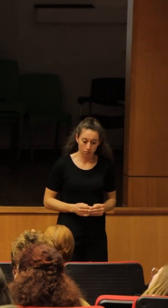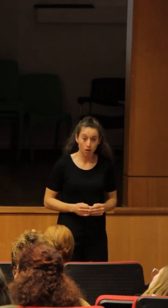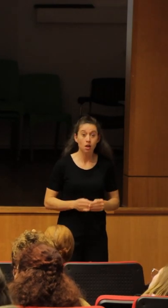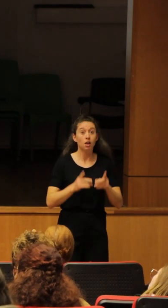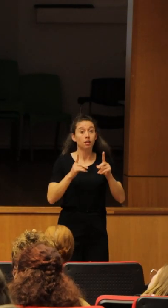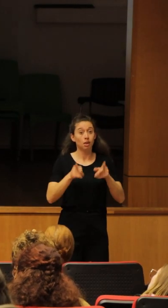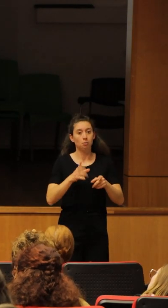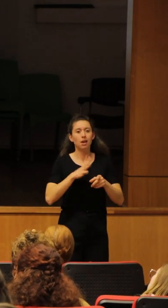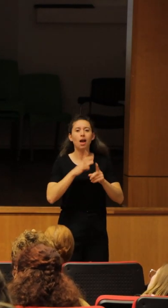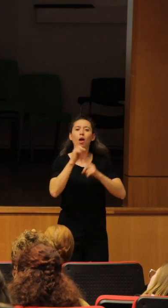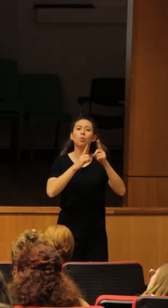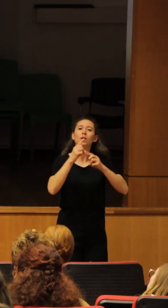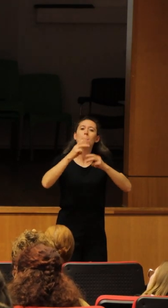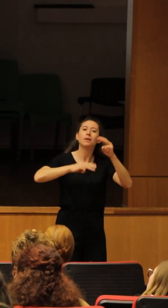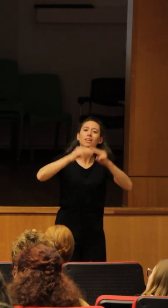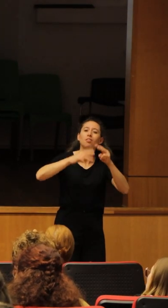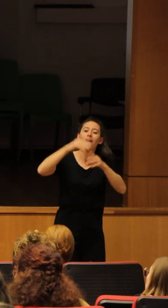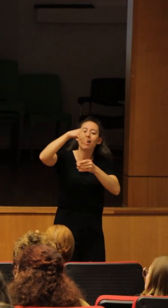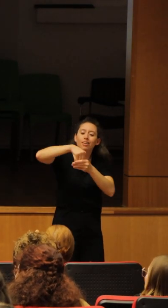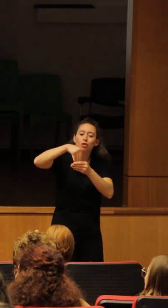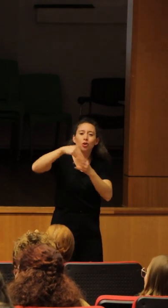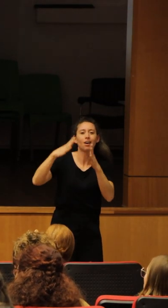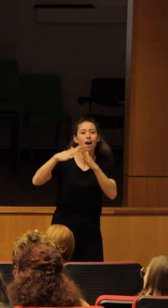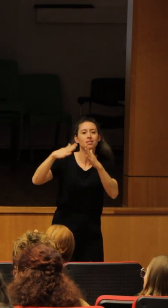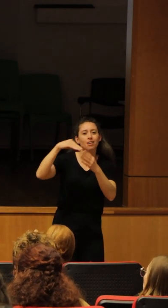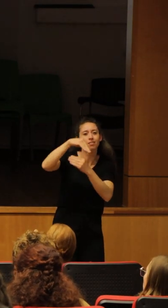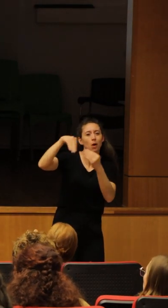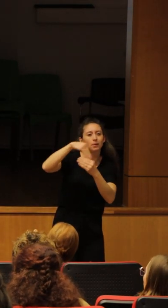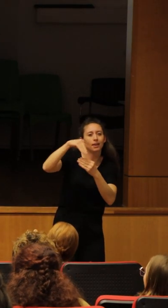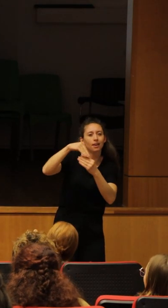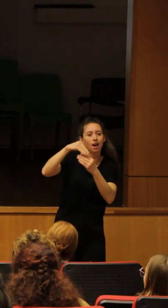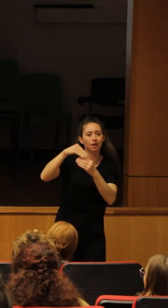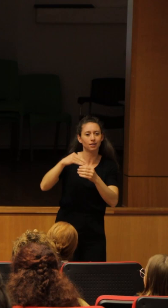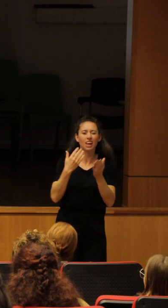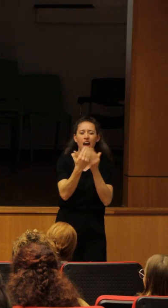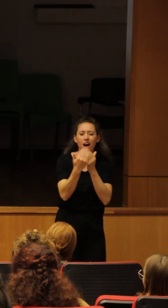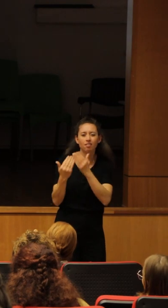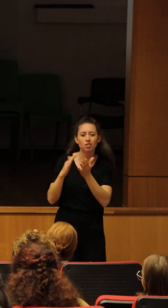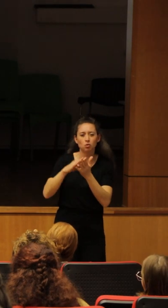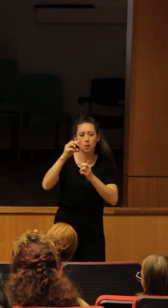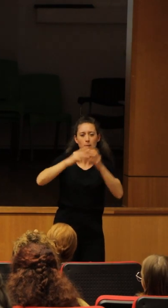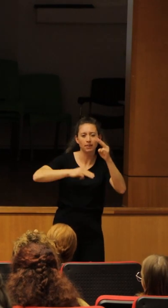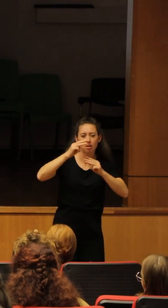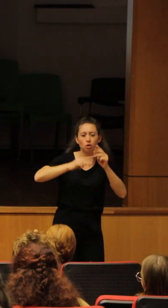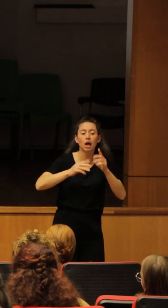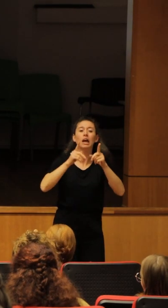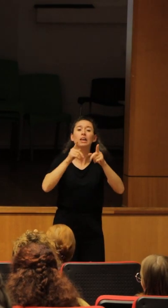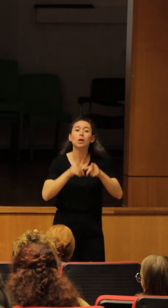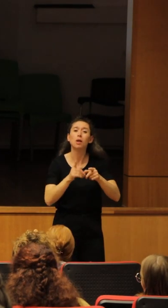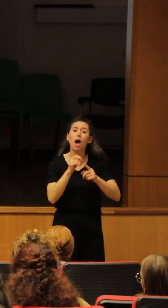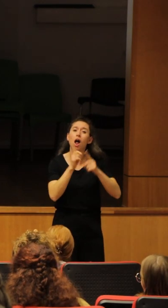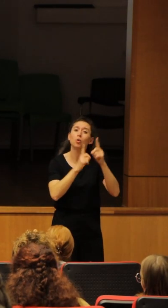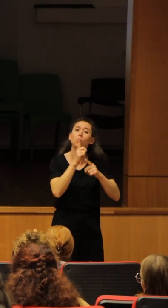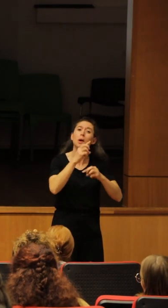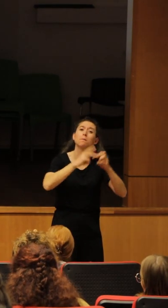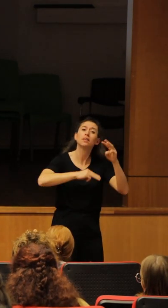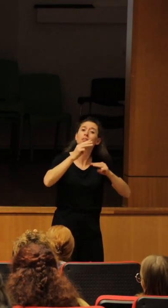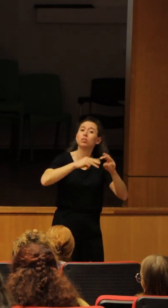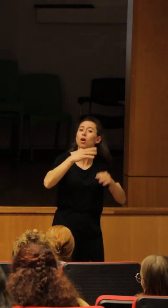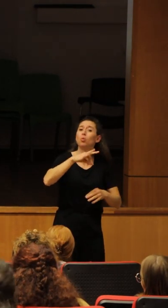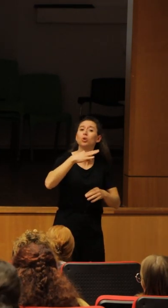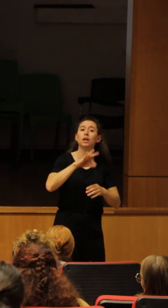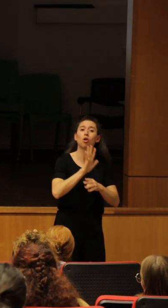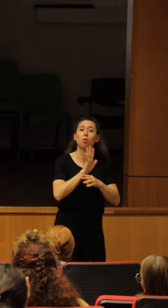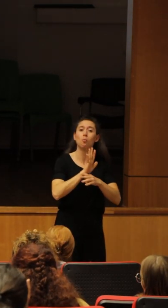Y también hay metáforas dentro de las familias. And there are also unique individual personal metaphors. Y hay también metáforas únicas de la